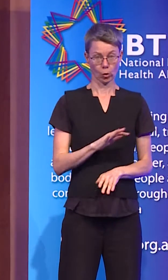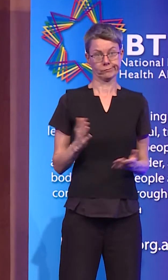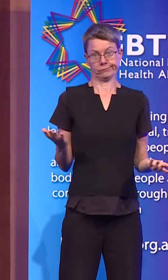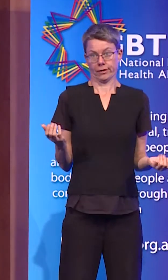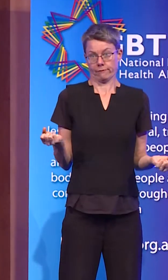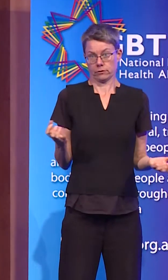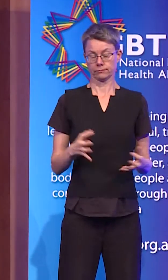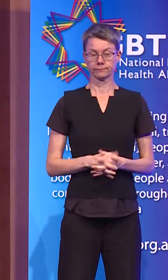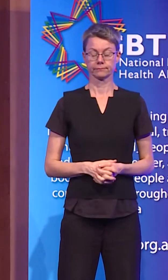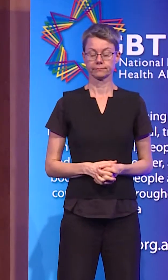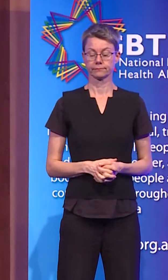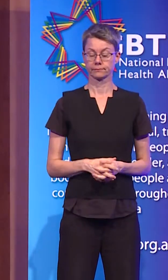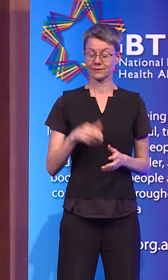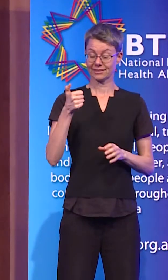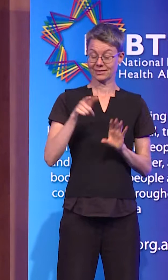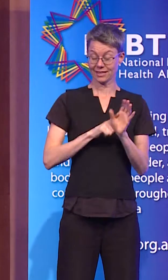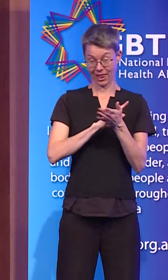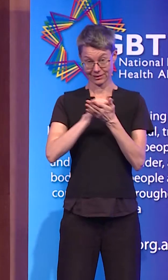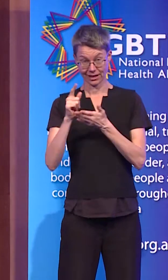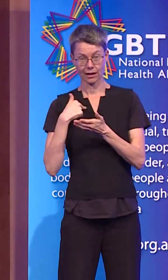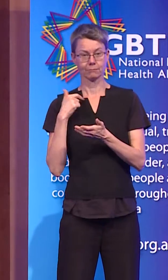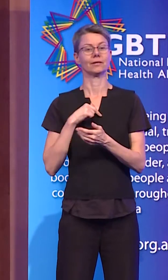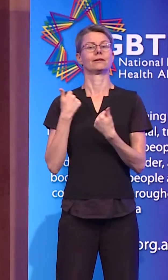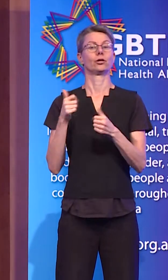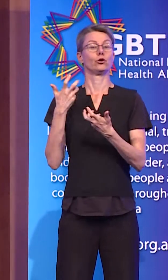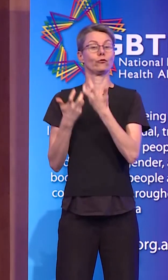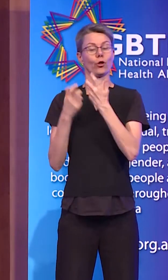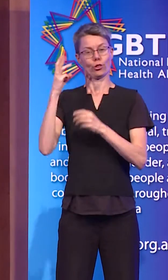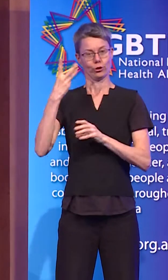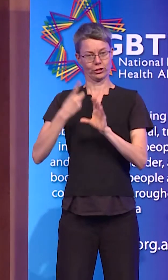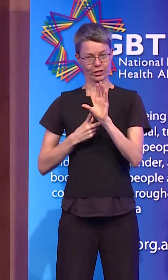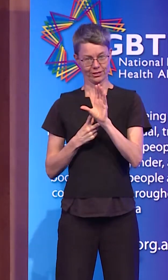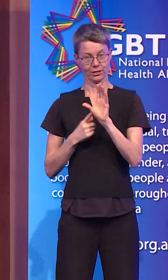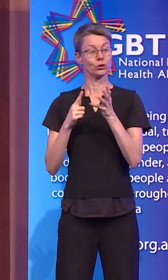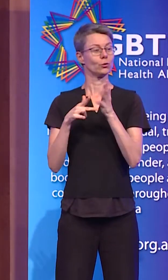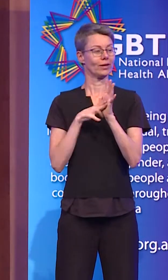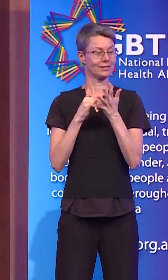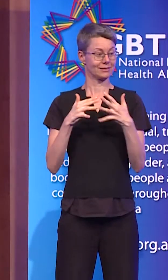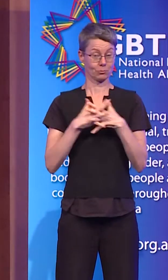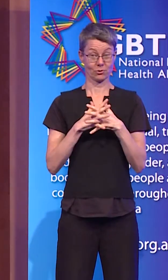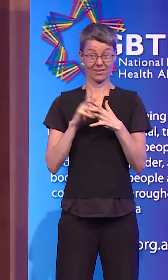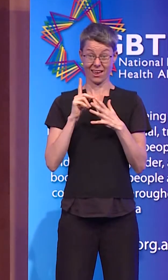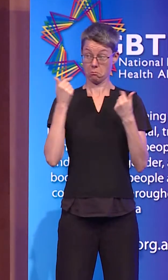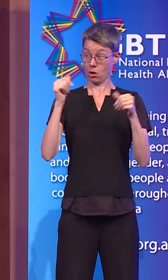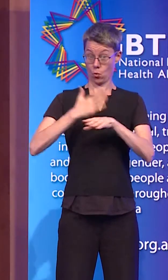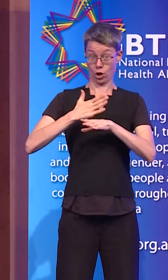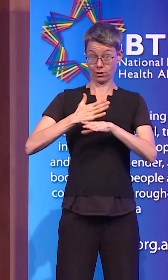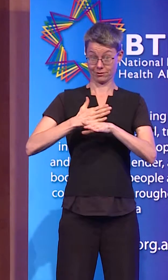6 years later, I was a third-year university student. I was actually at UNSW where I work